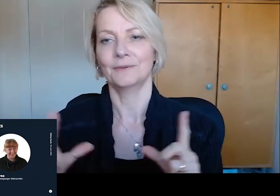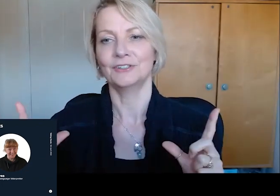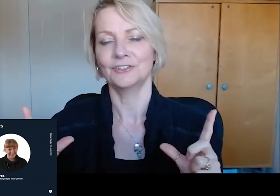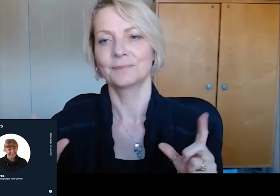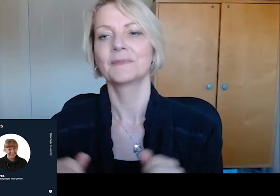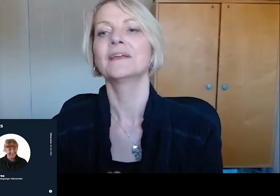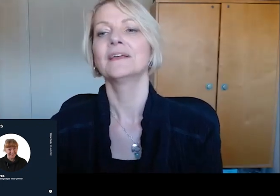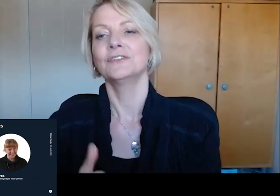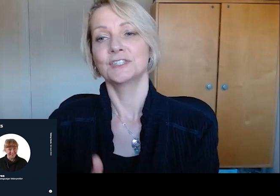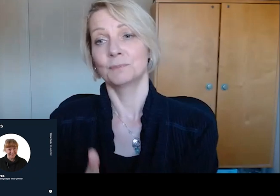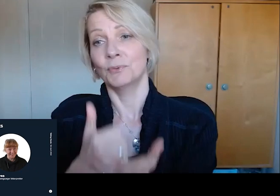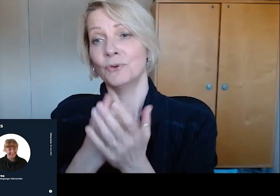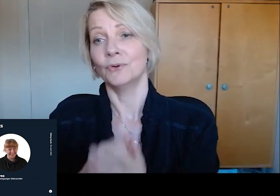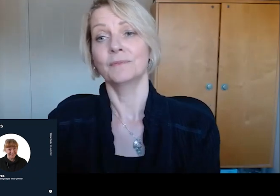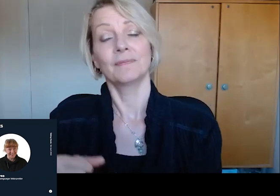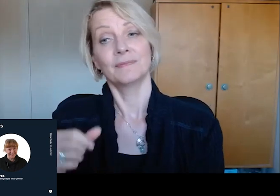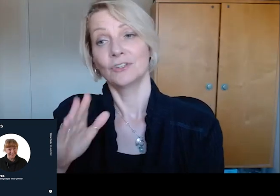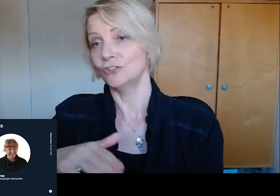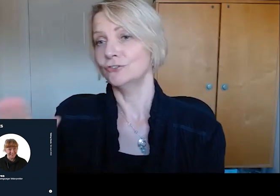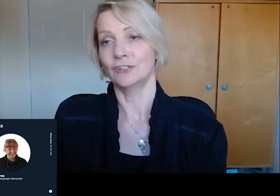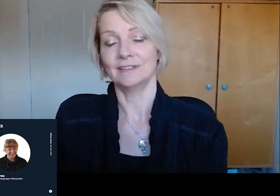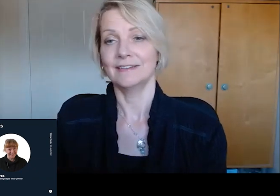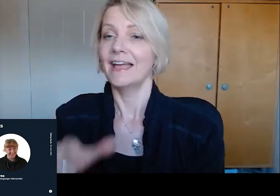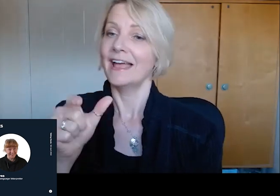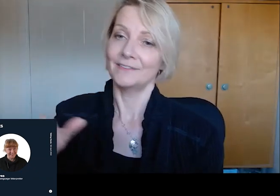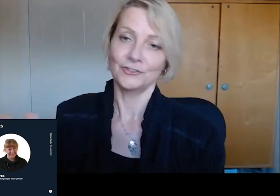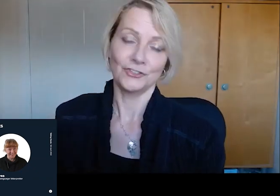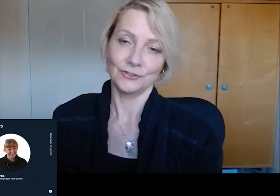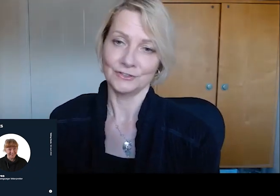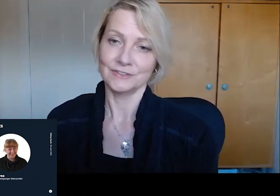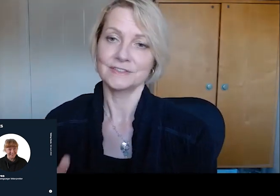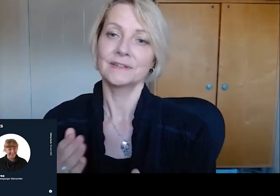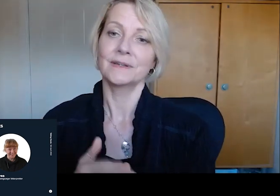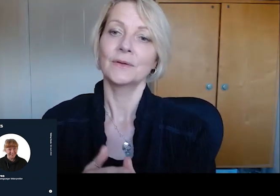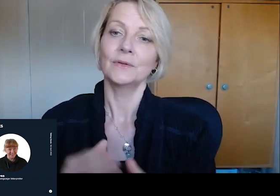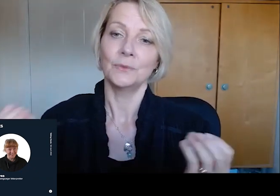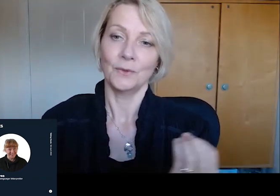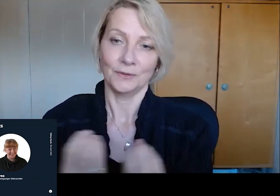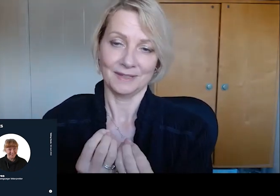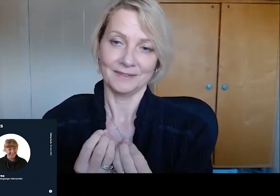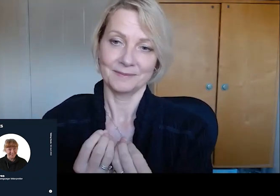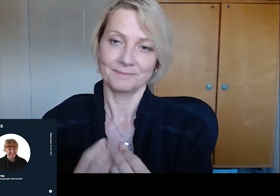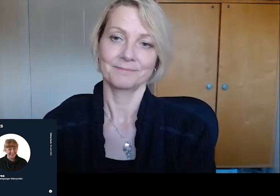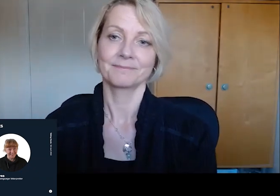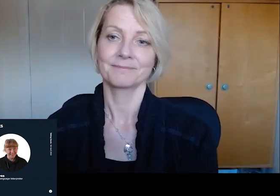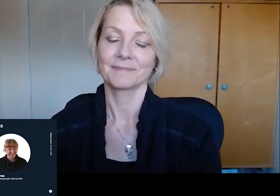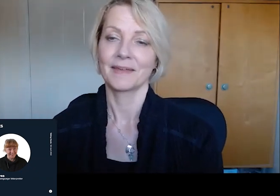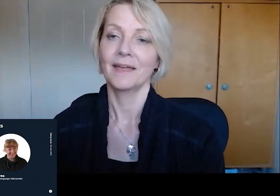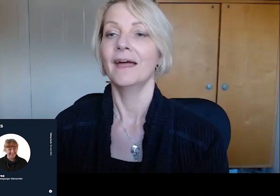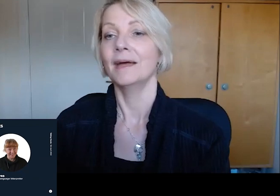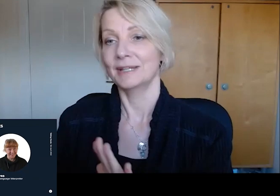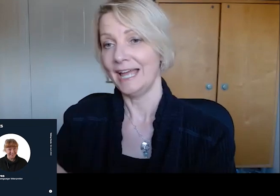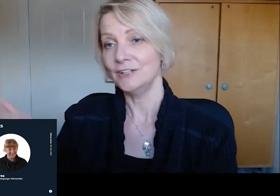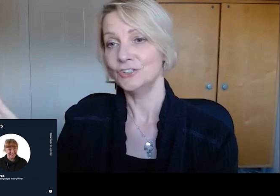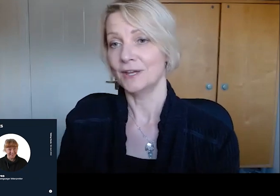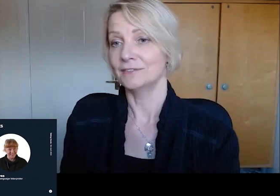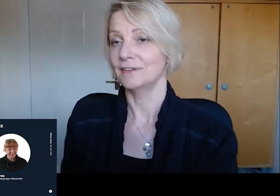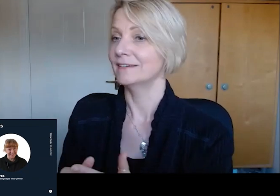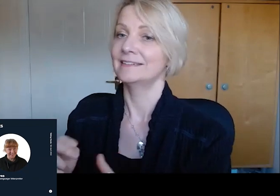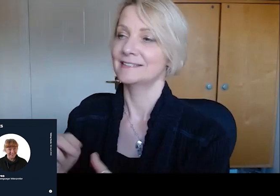Language to support the children and the students you work with. I'm going to hand you over to Sam.